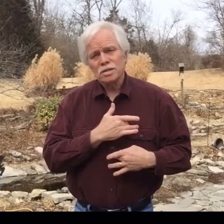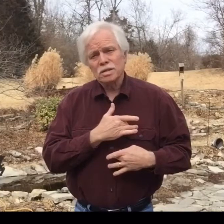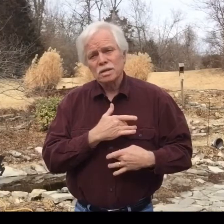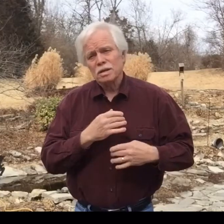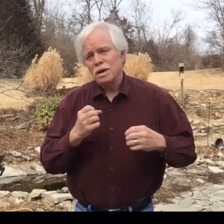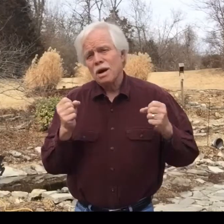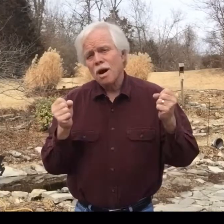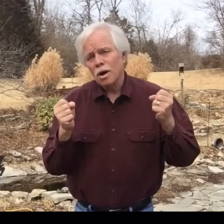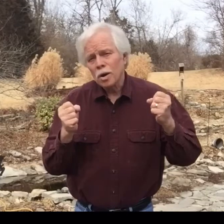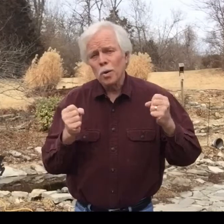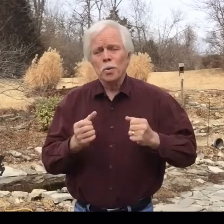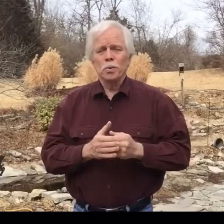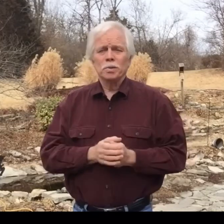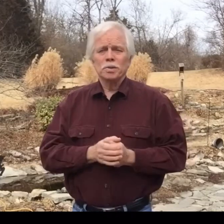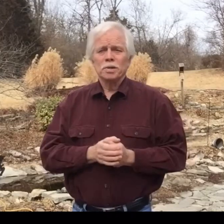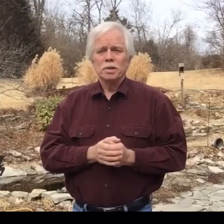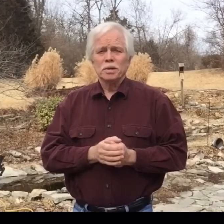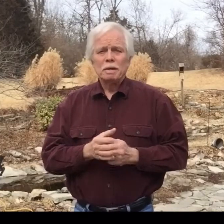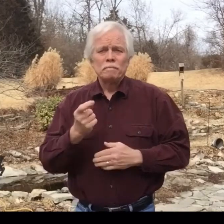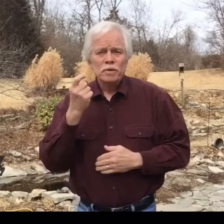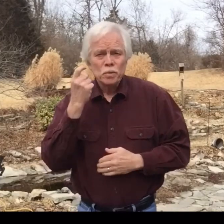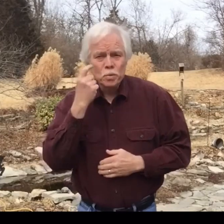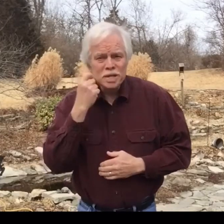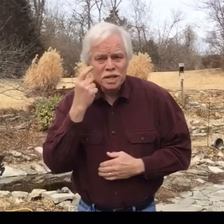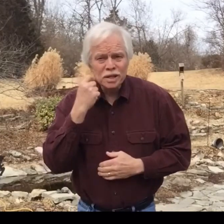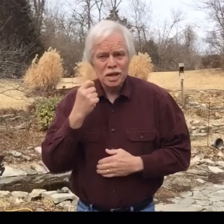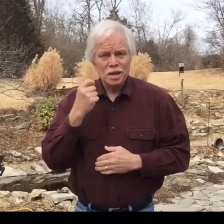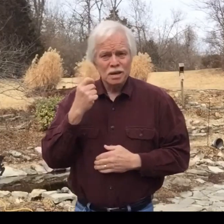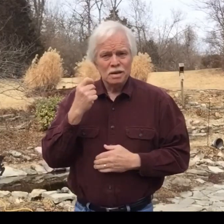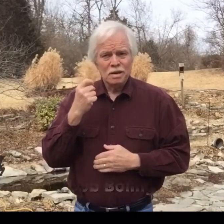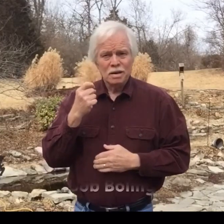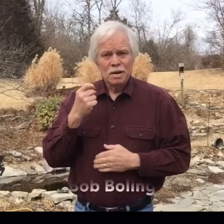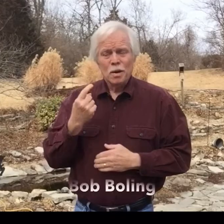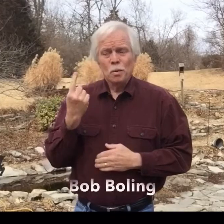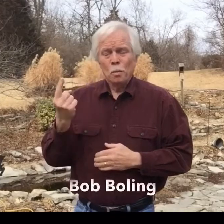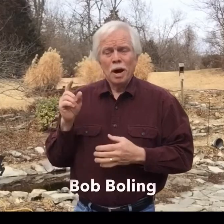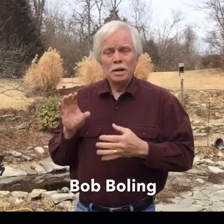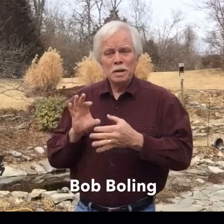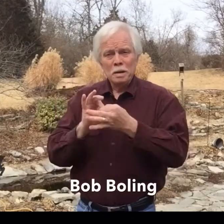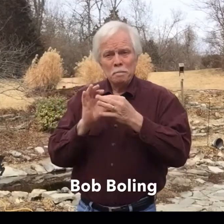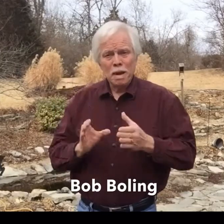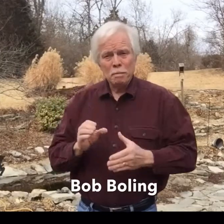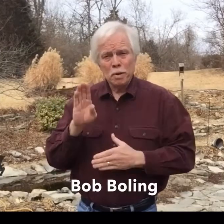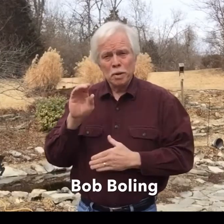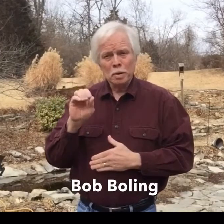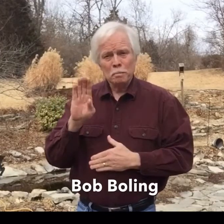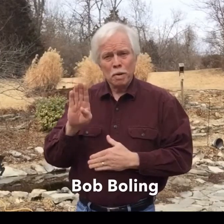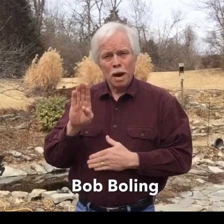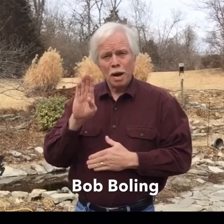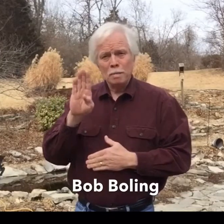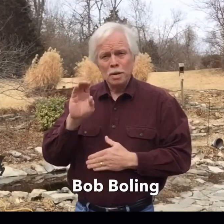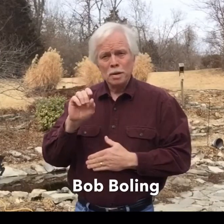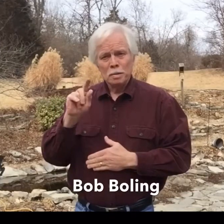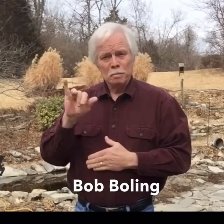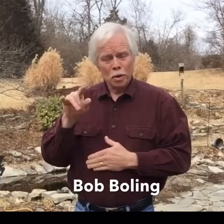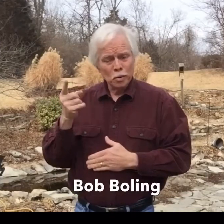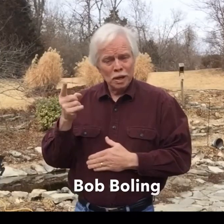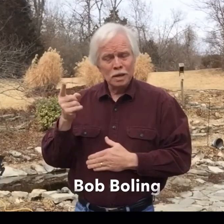are cold. Recently, one member, Bob Bowling,